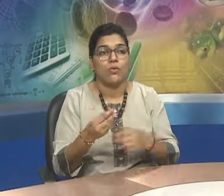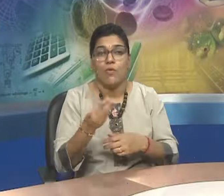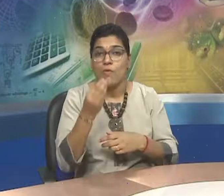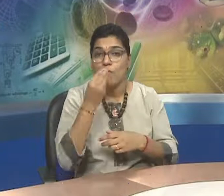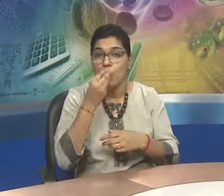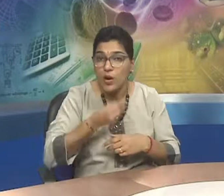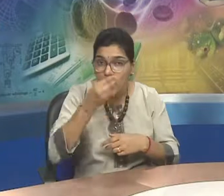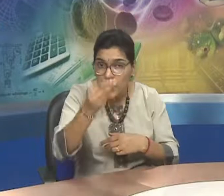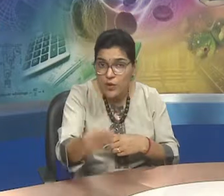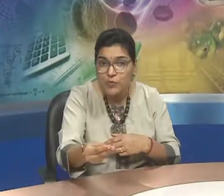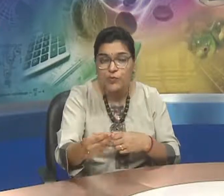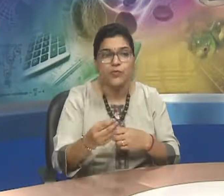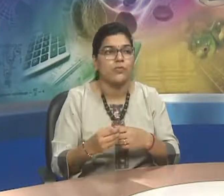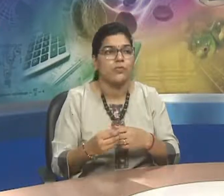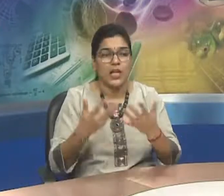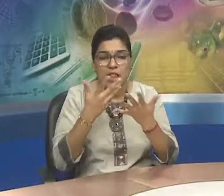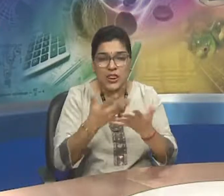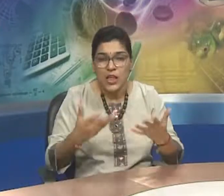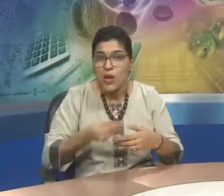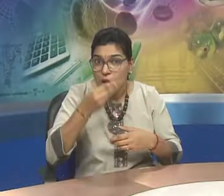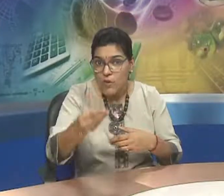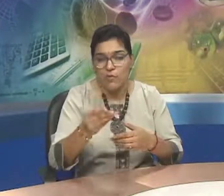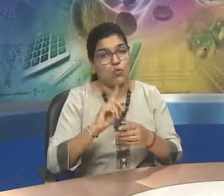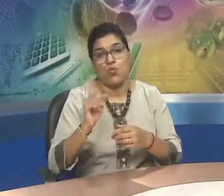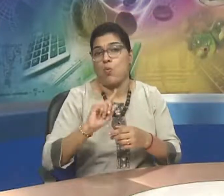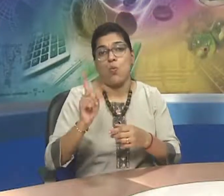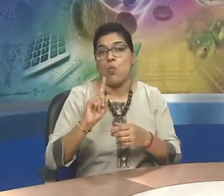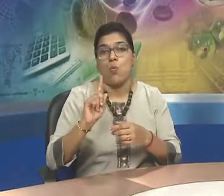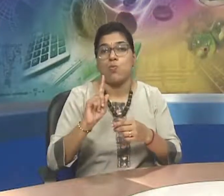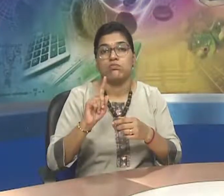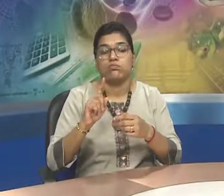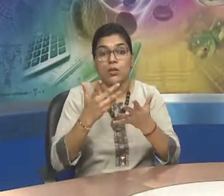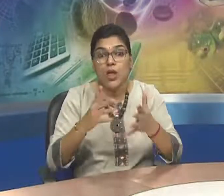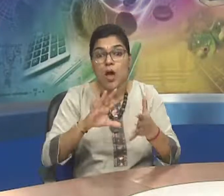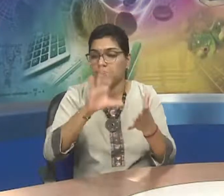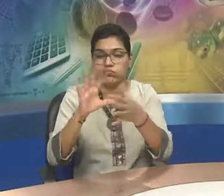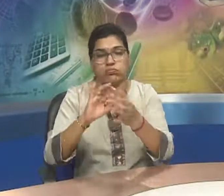To impart means to train.